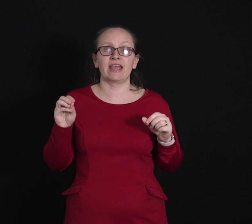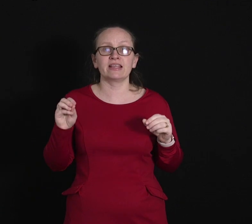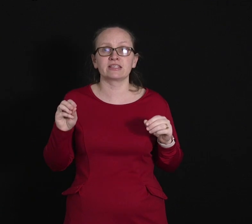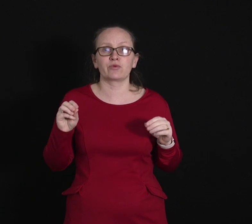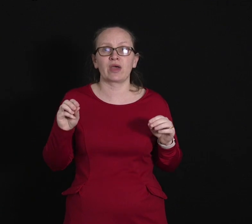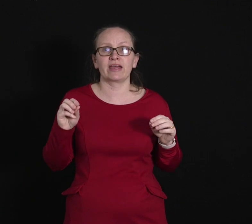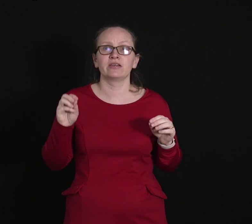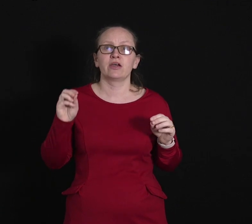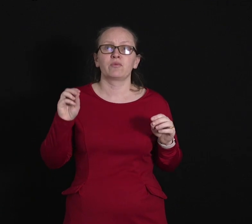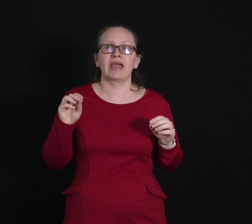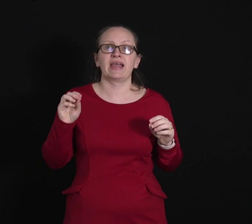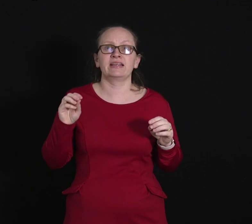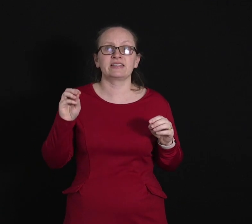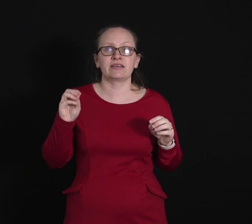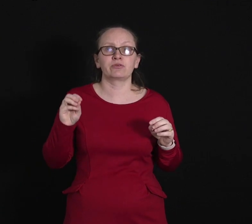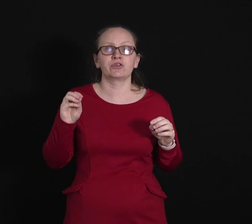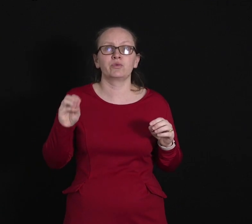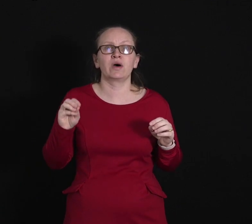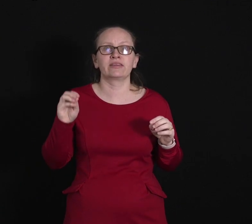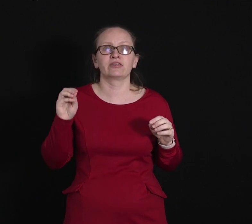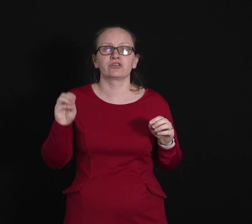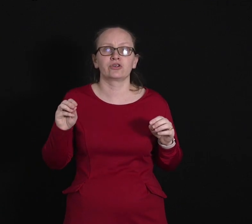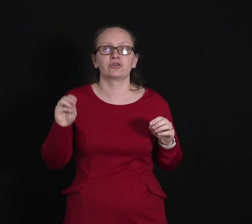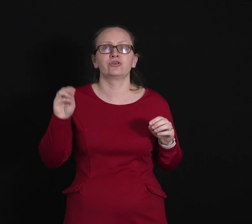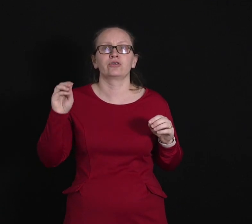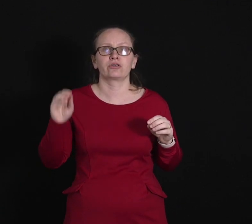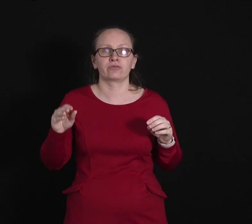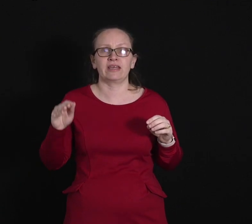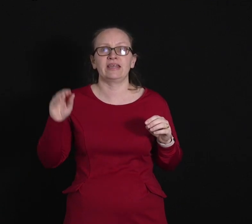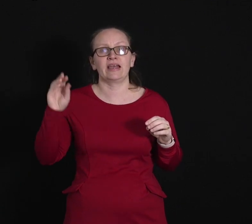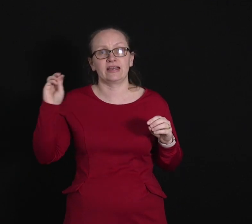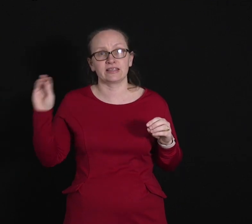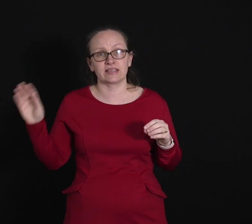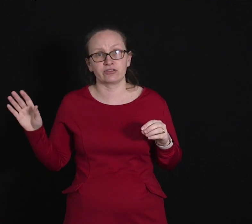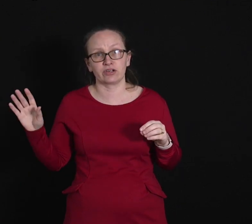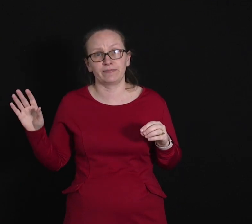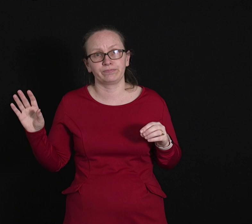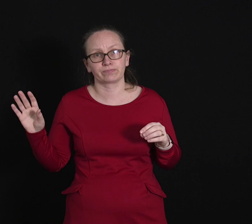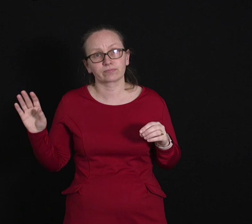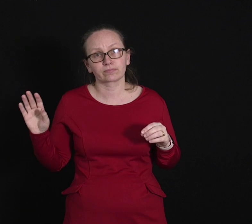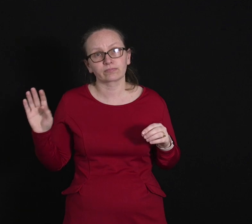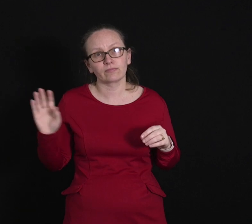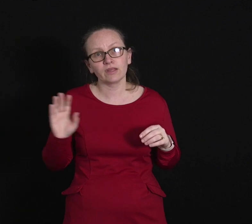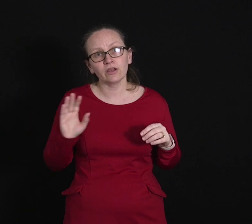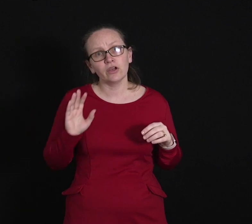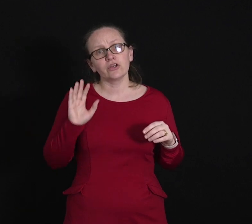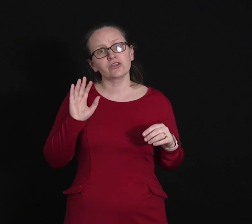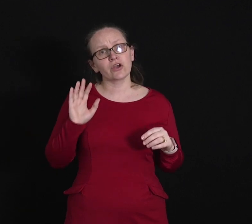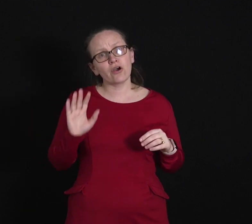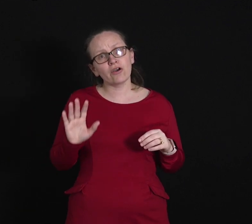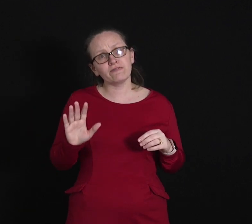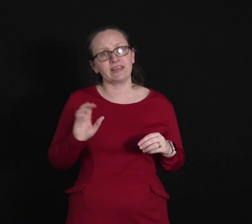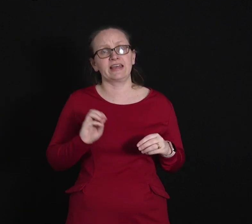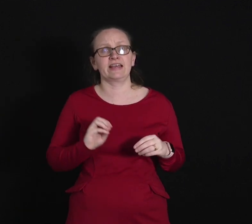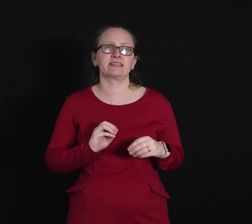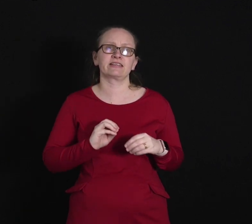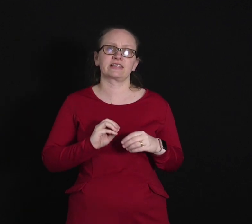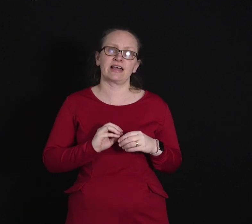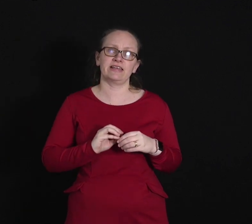n squared where n is equal to 1 2 3 etc. So hopefully that's slightly